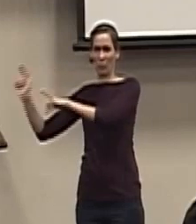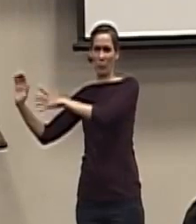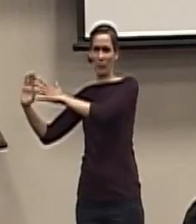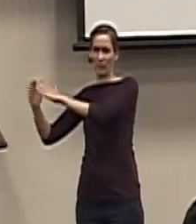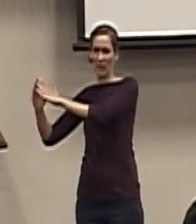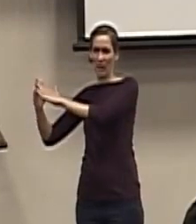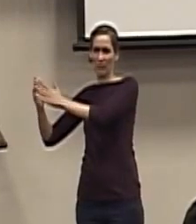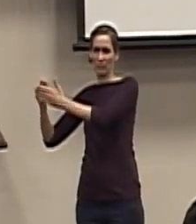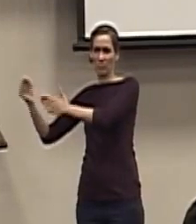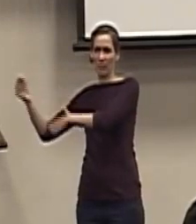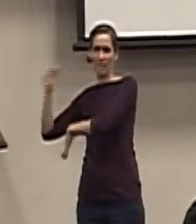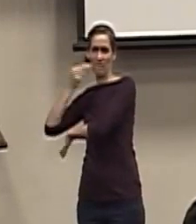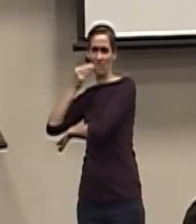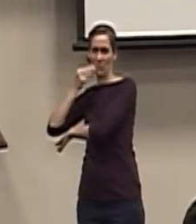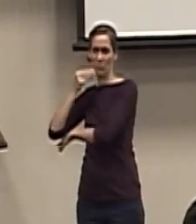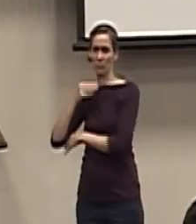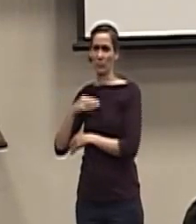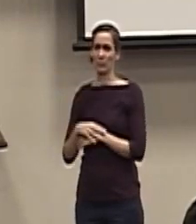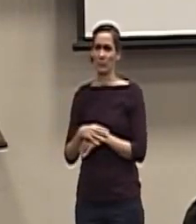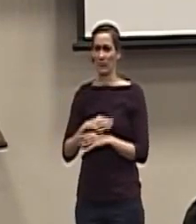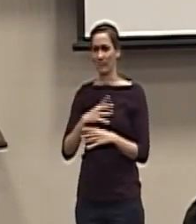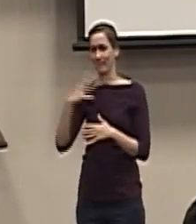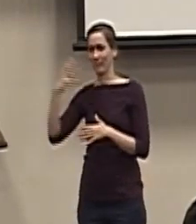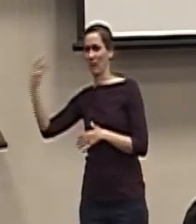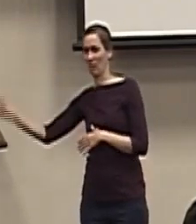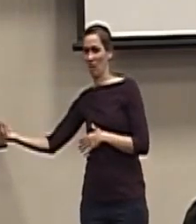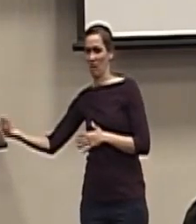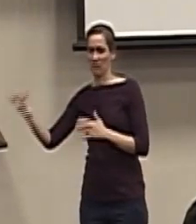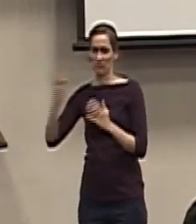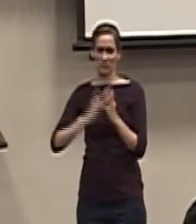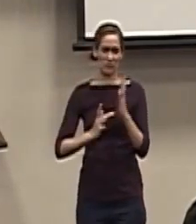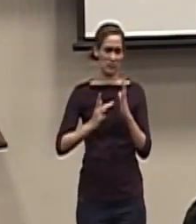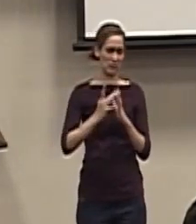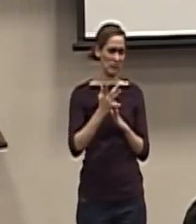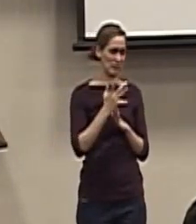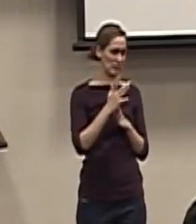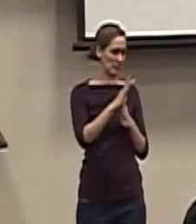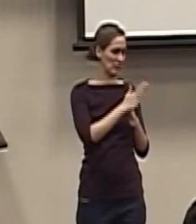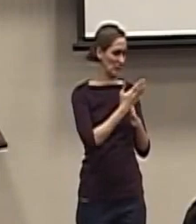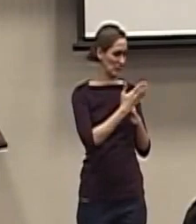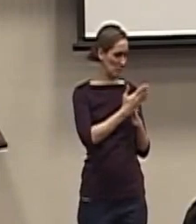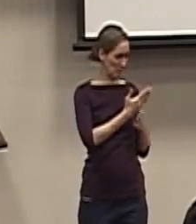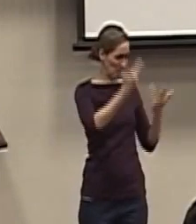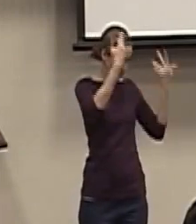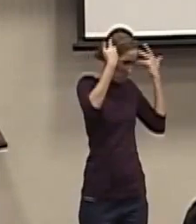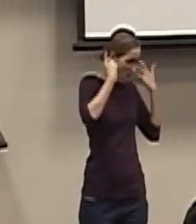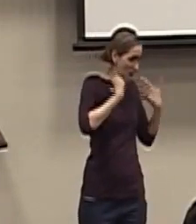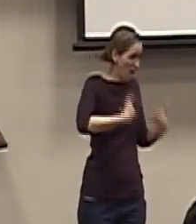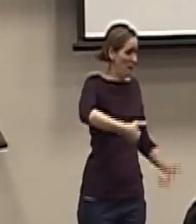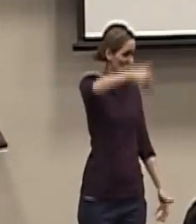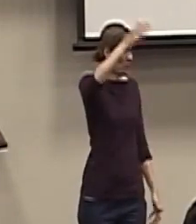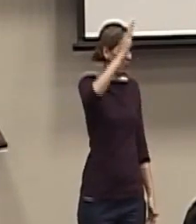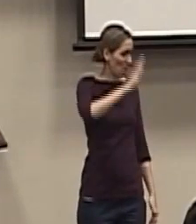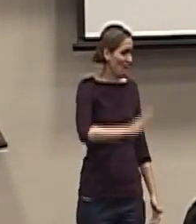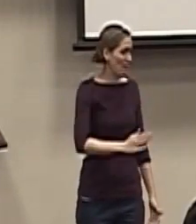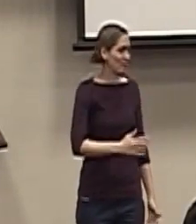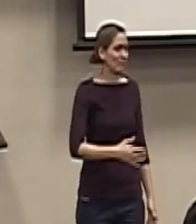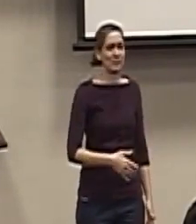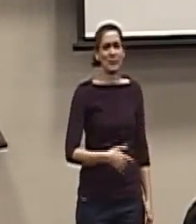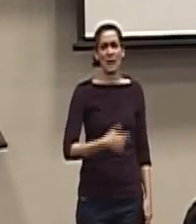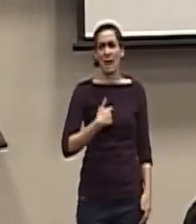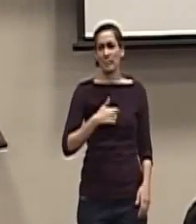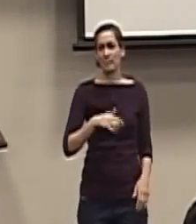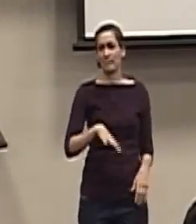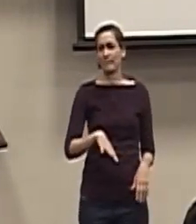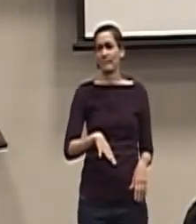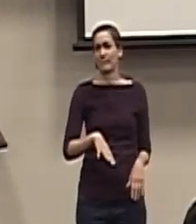to buy food. And as they're gone, he winds up sharing his deity with this woman. I'm going to pick up, I